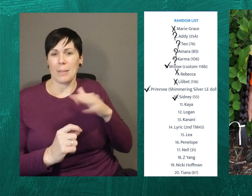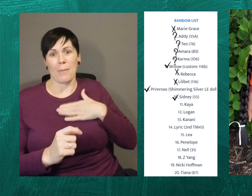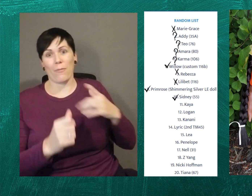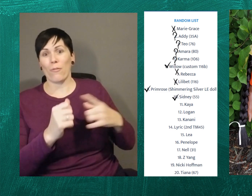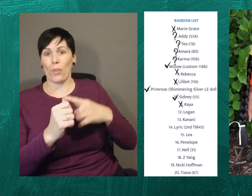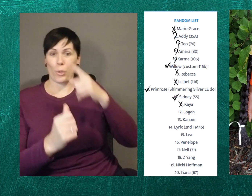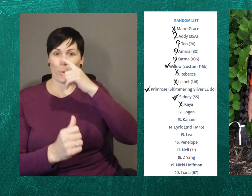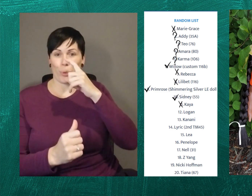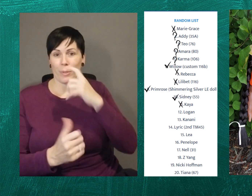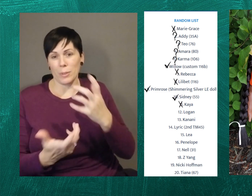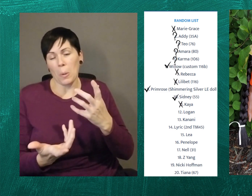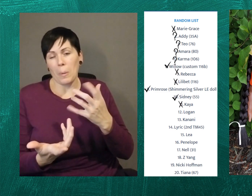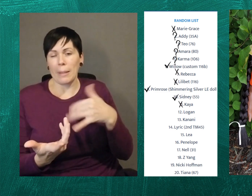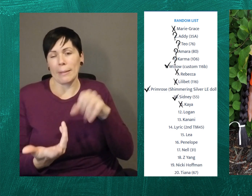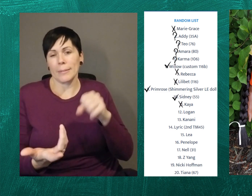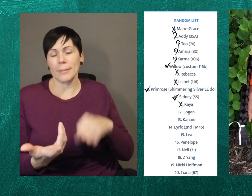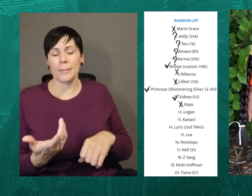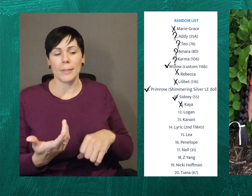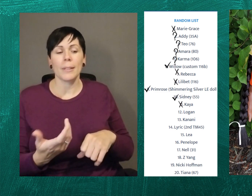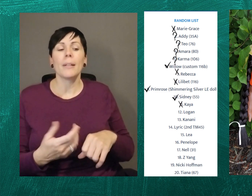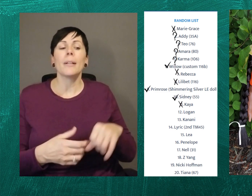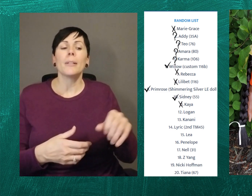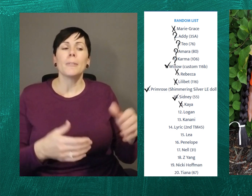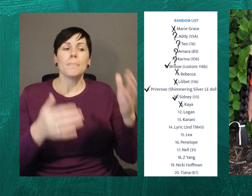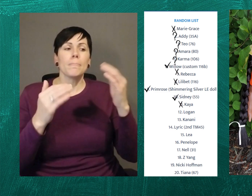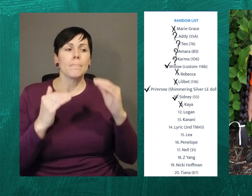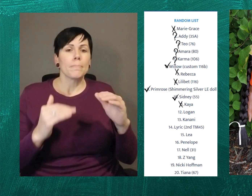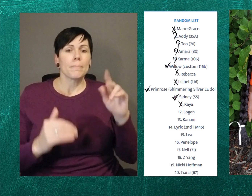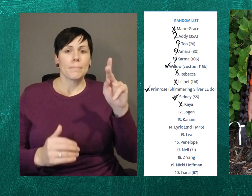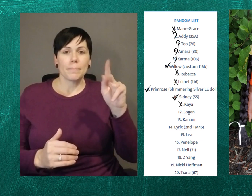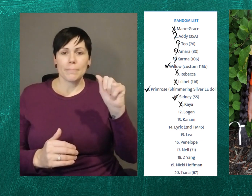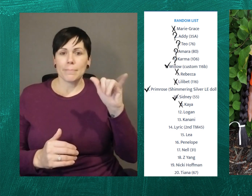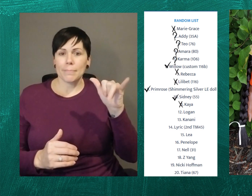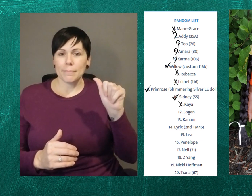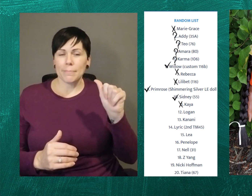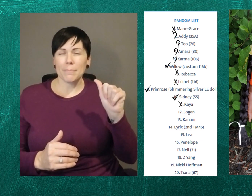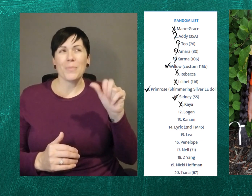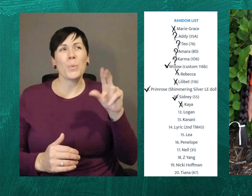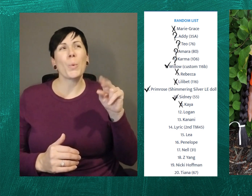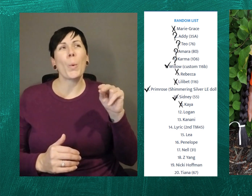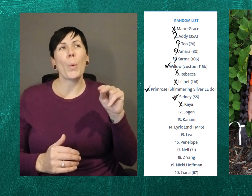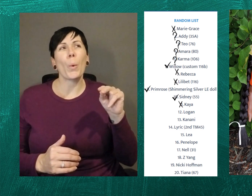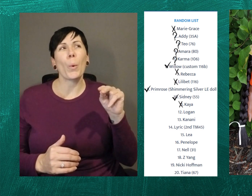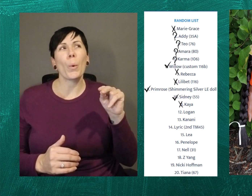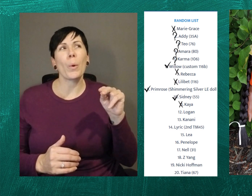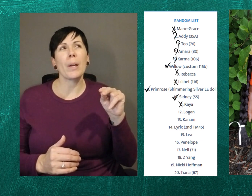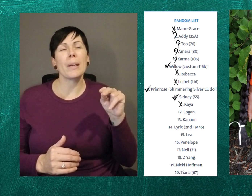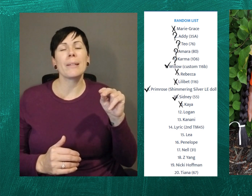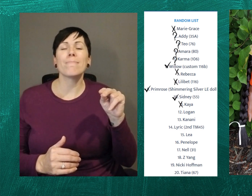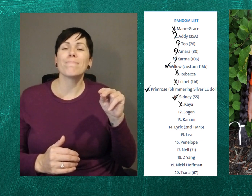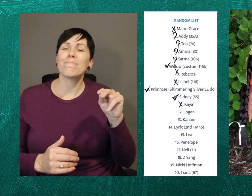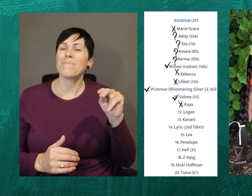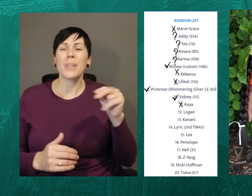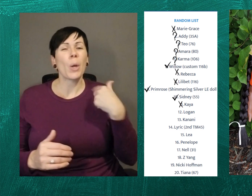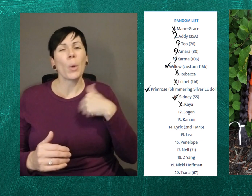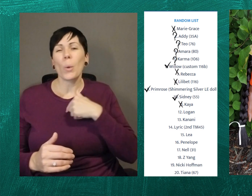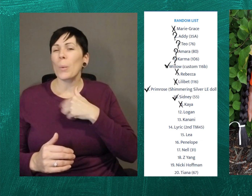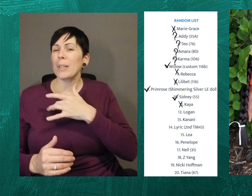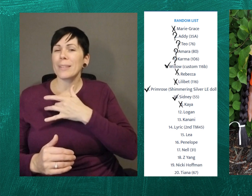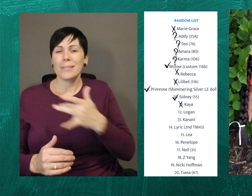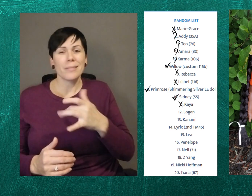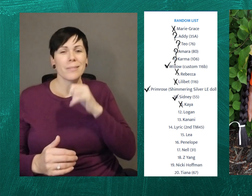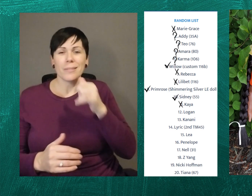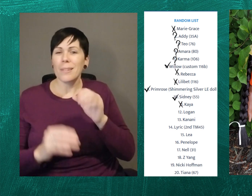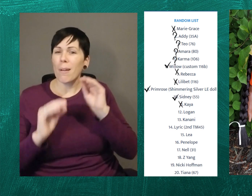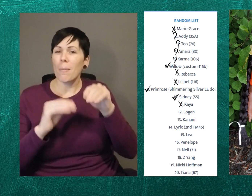no, primarily because we keep Kaya in her meat braids and we don't tend to put her in a lot of